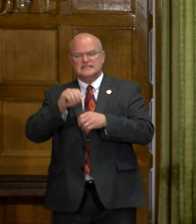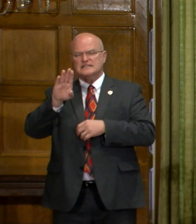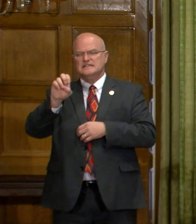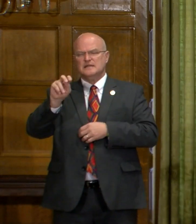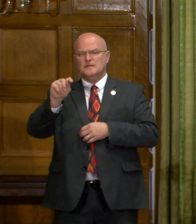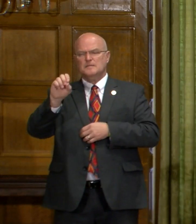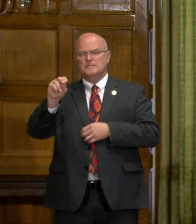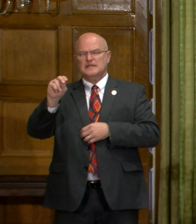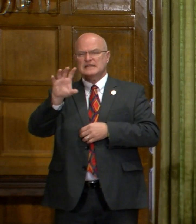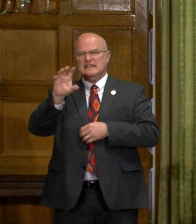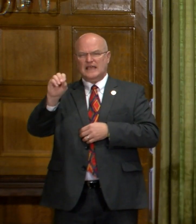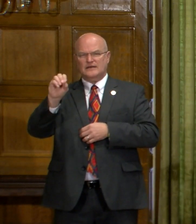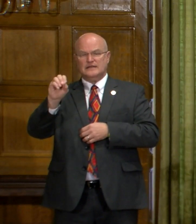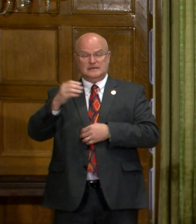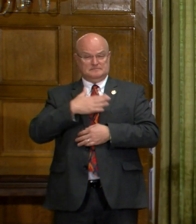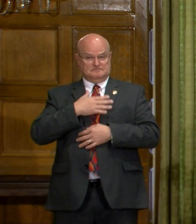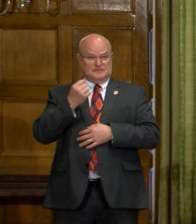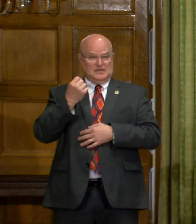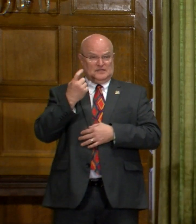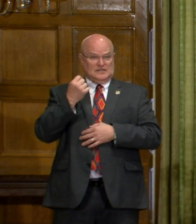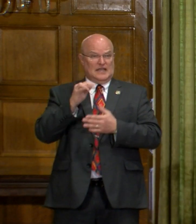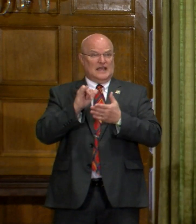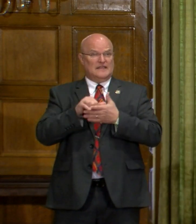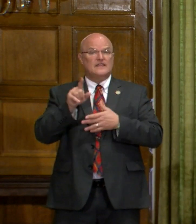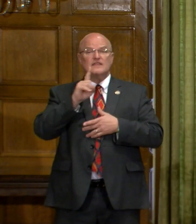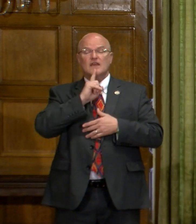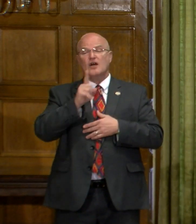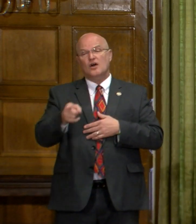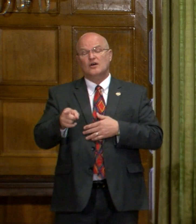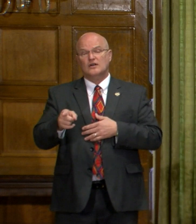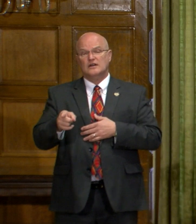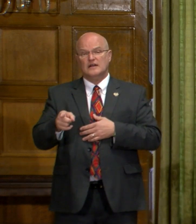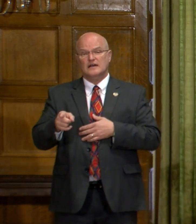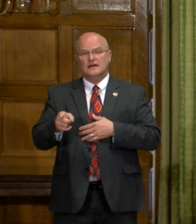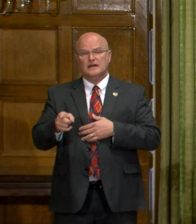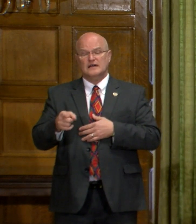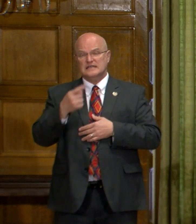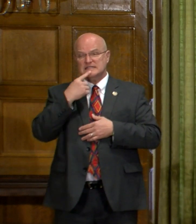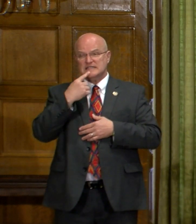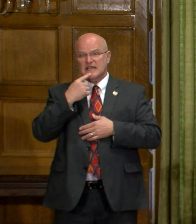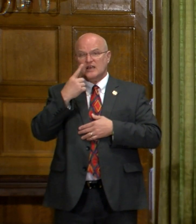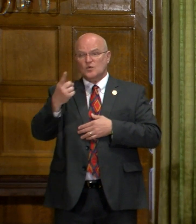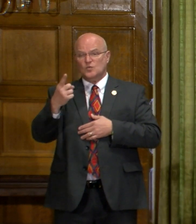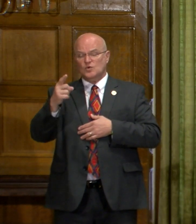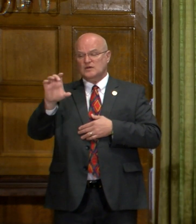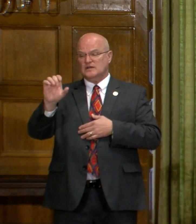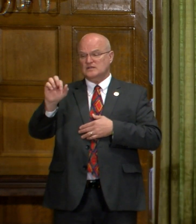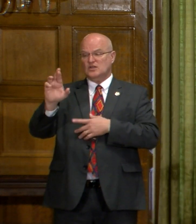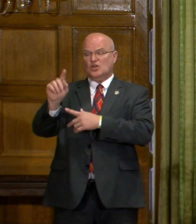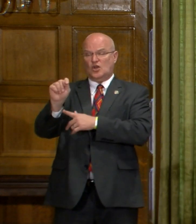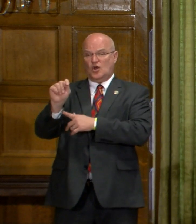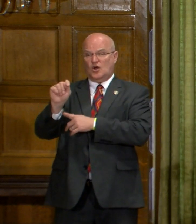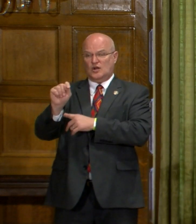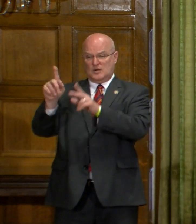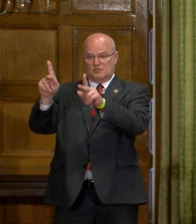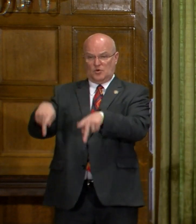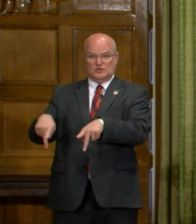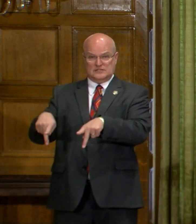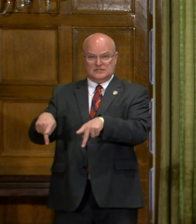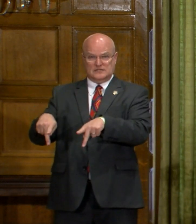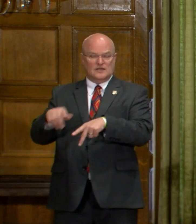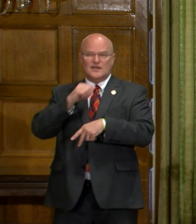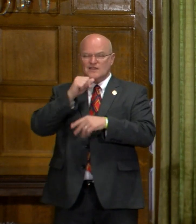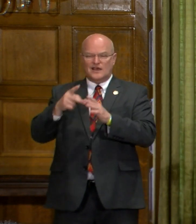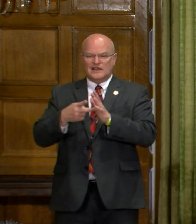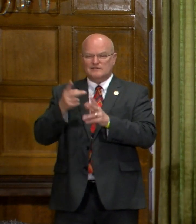County. And my understanding is that they are saying 1 cart per person, so